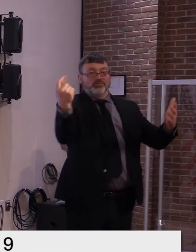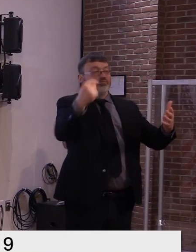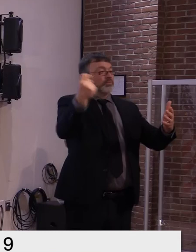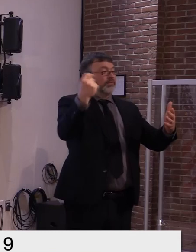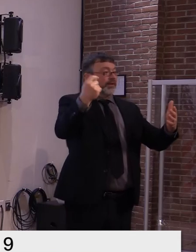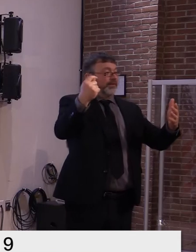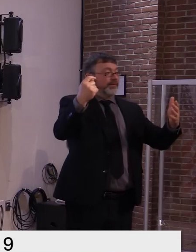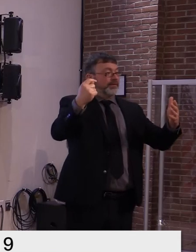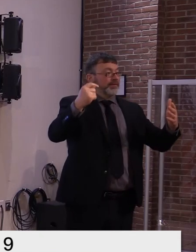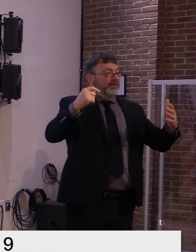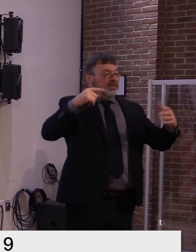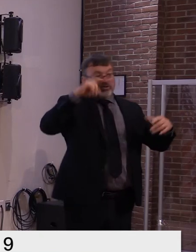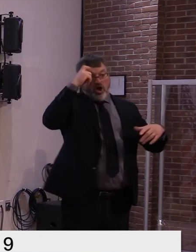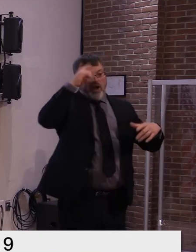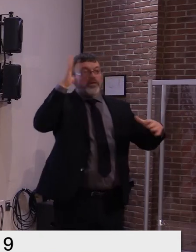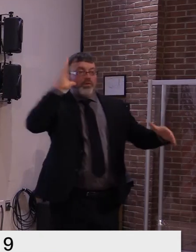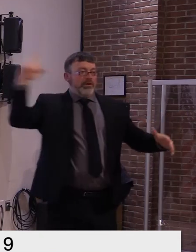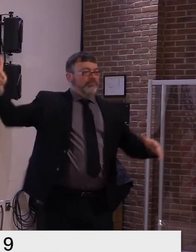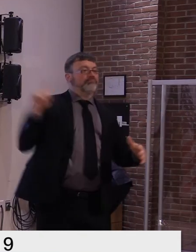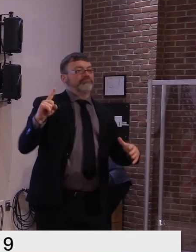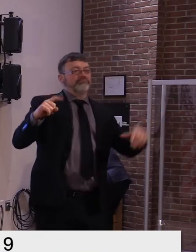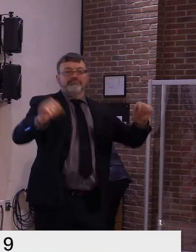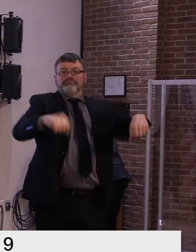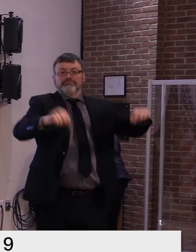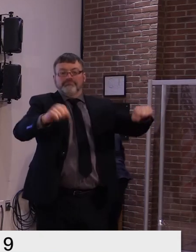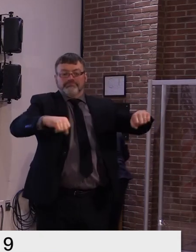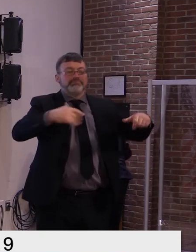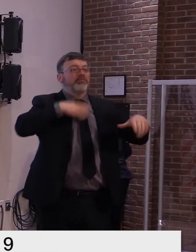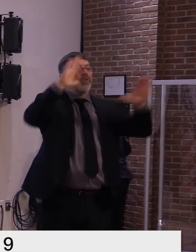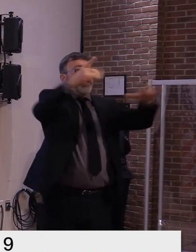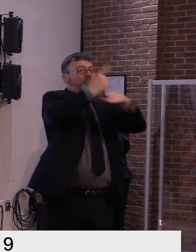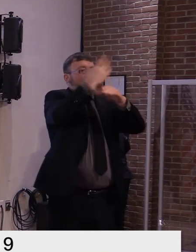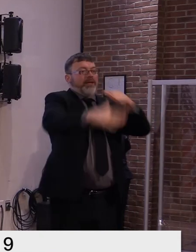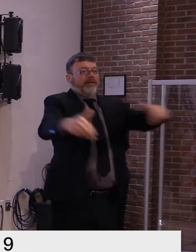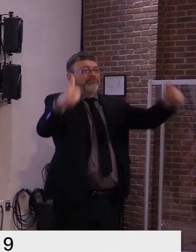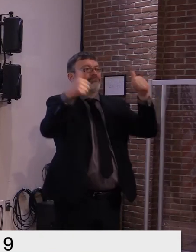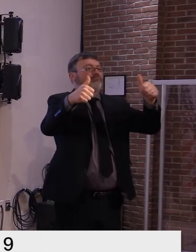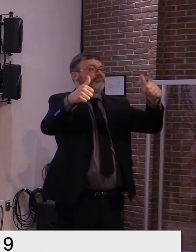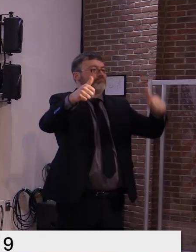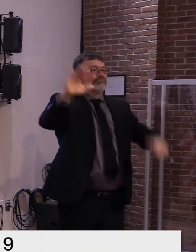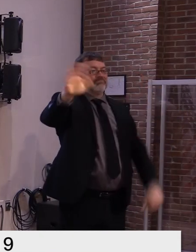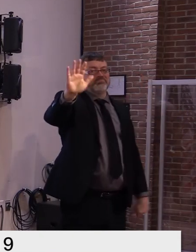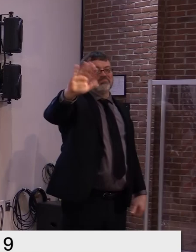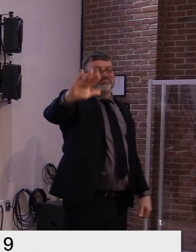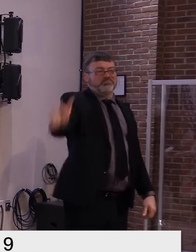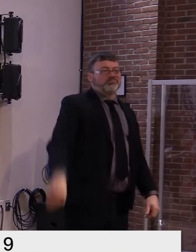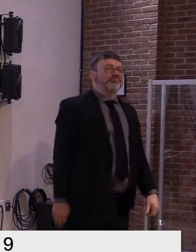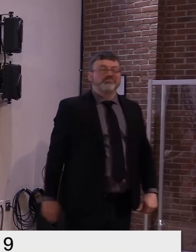be joining that as well. Thanks, everyone.